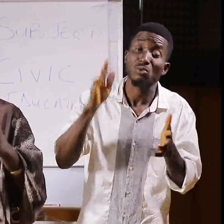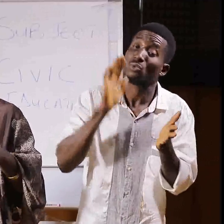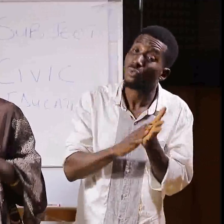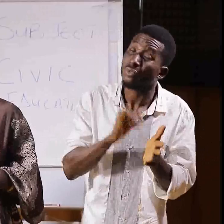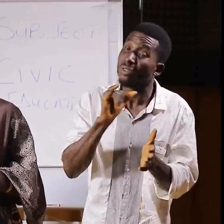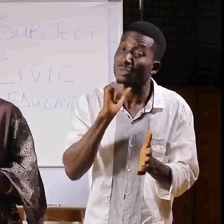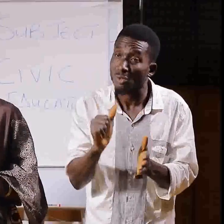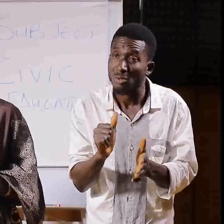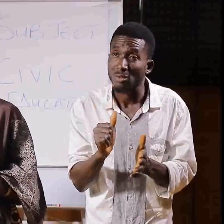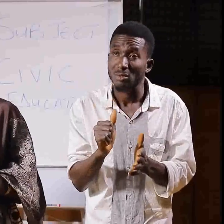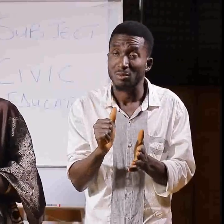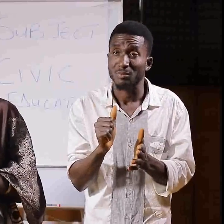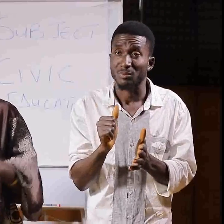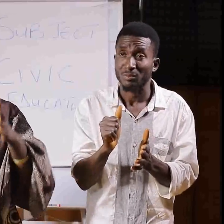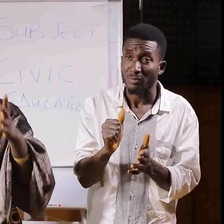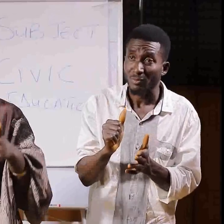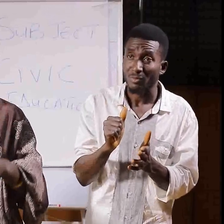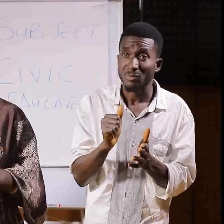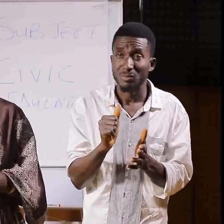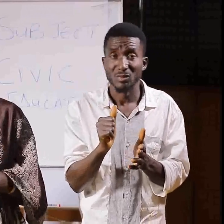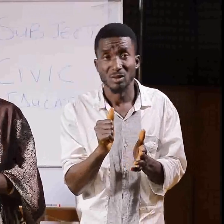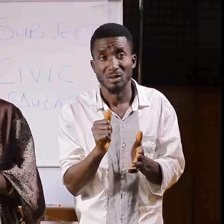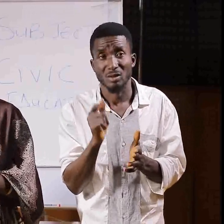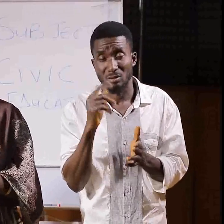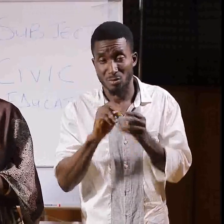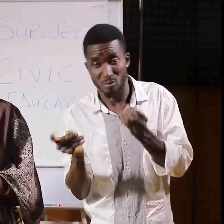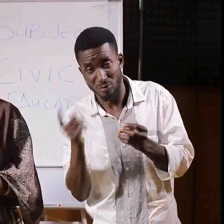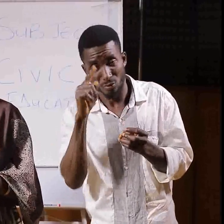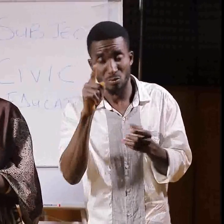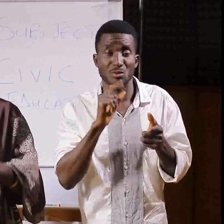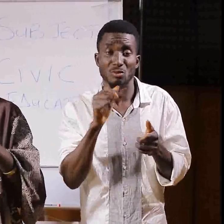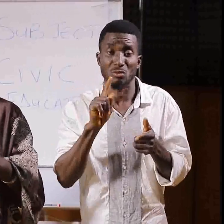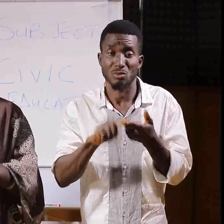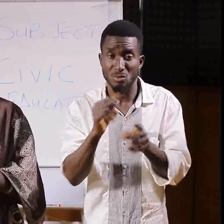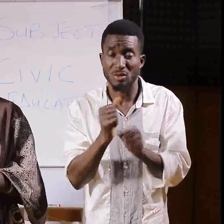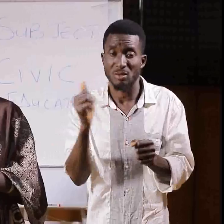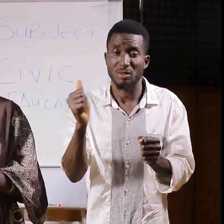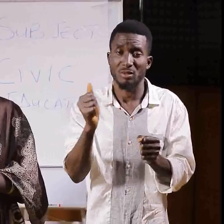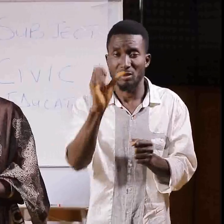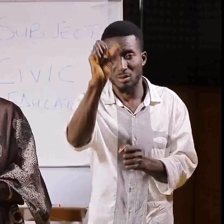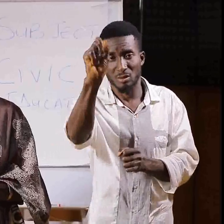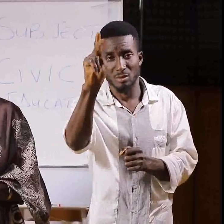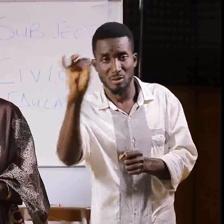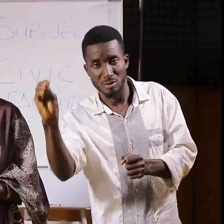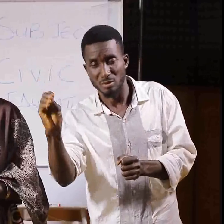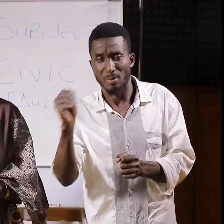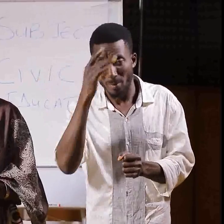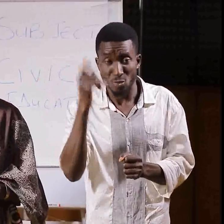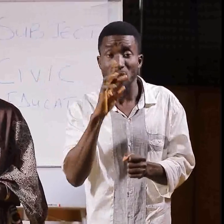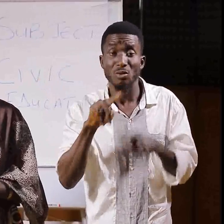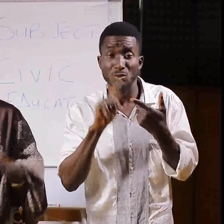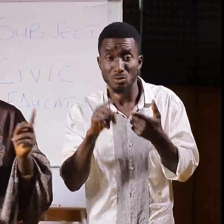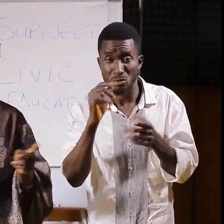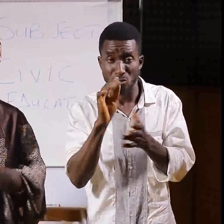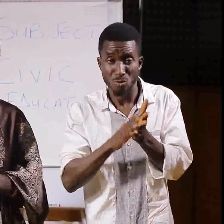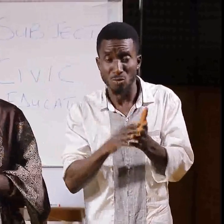is not an excuse for you not to get a skill, because you are going to school not just for you to